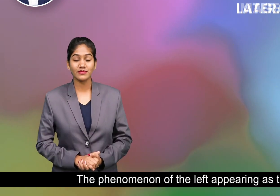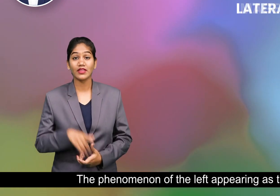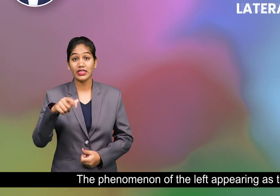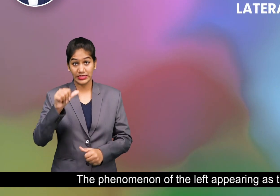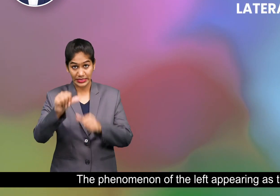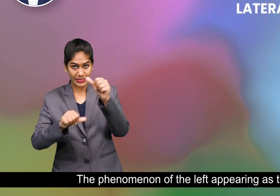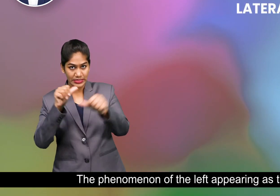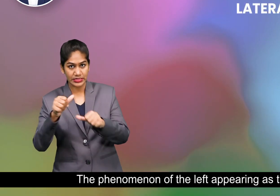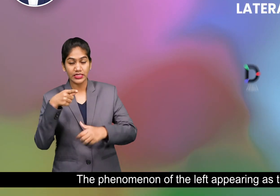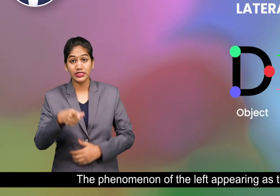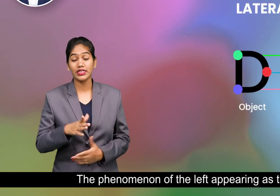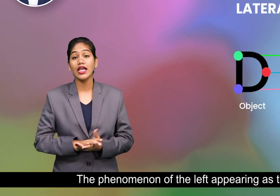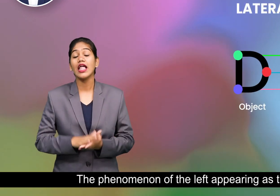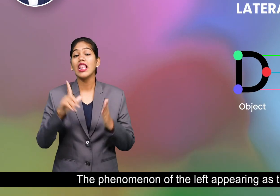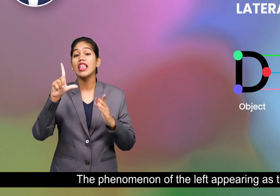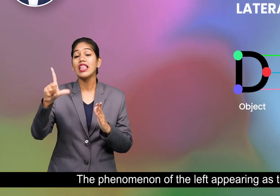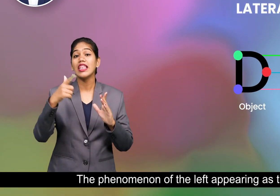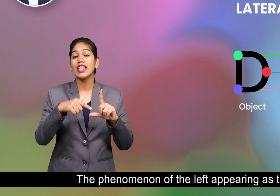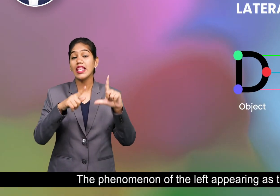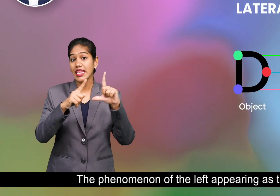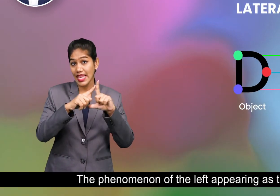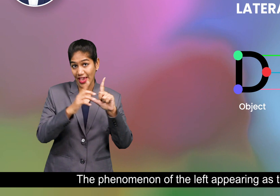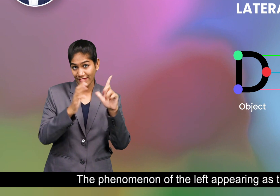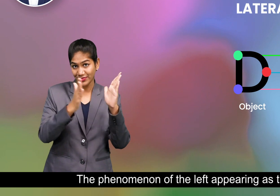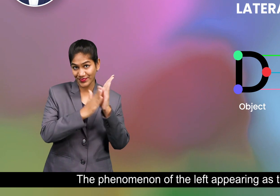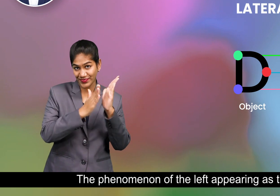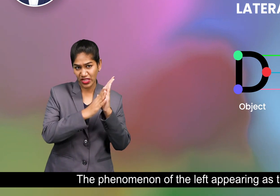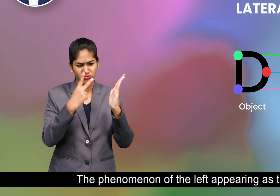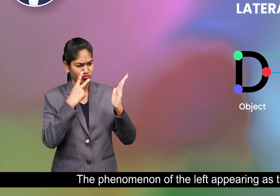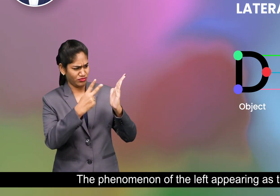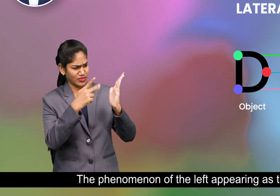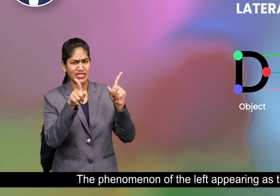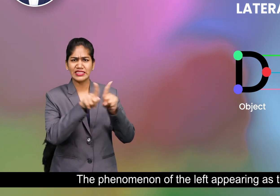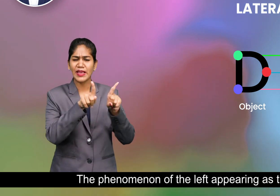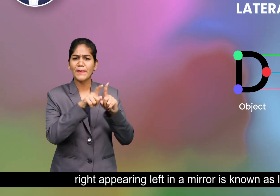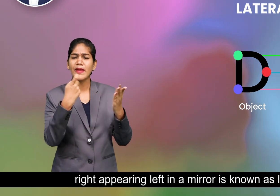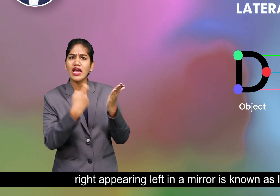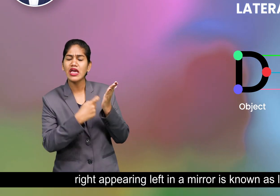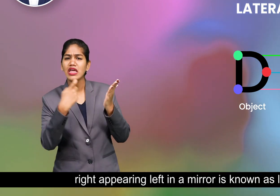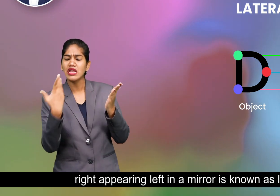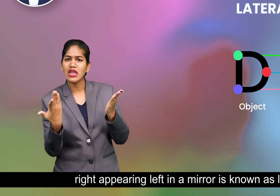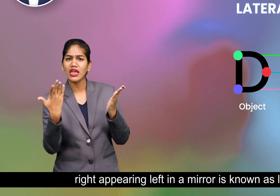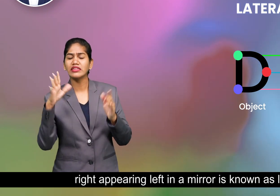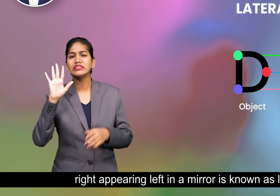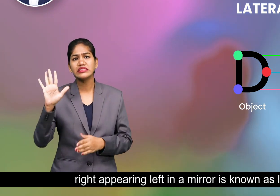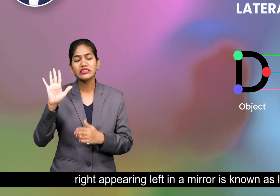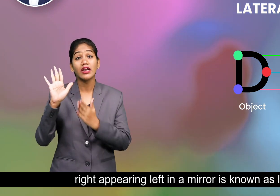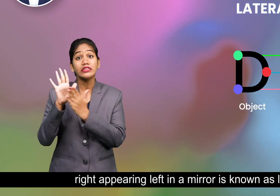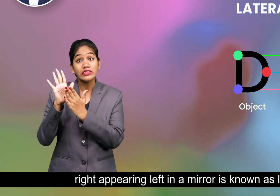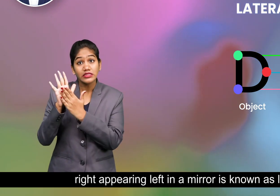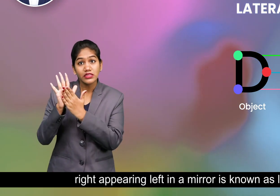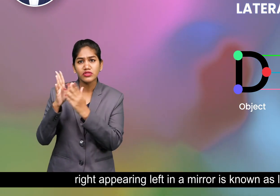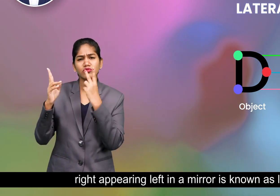The phenomenon of the left appearing as the right and the right